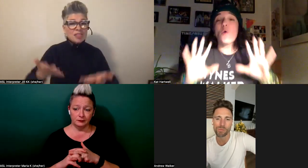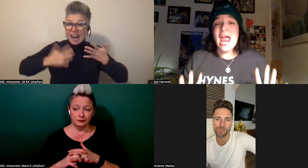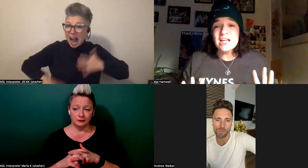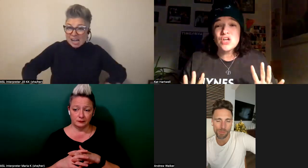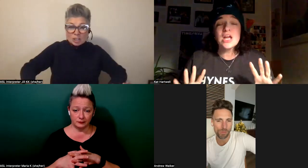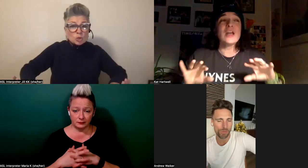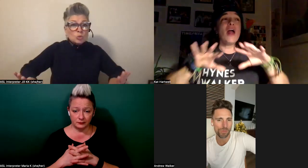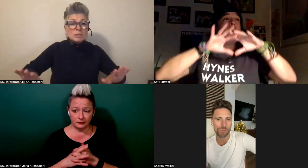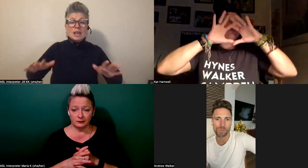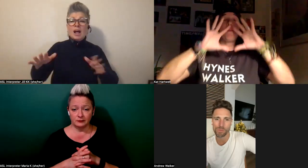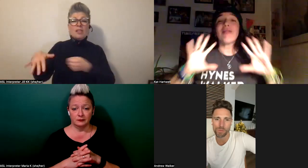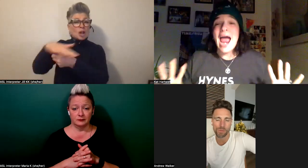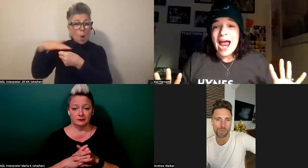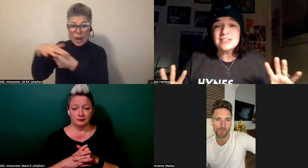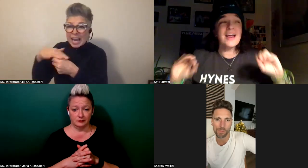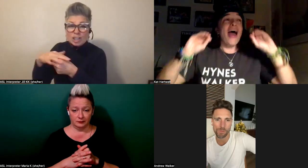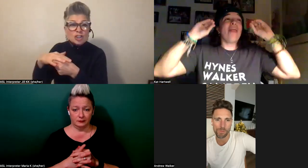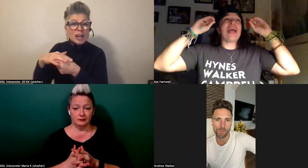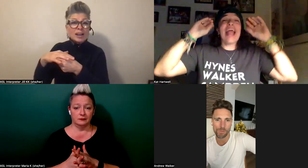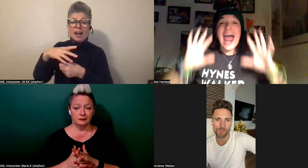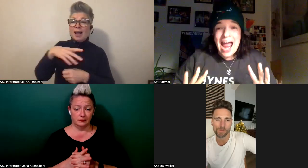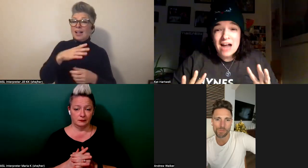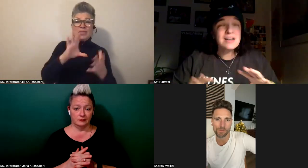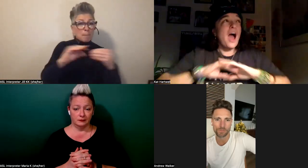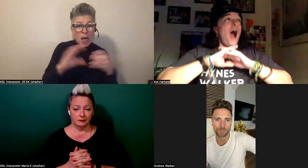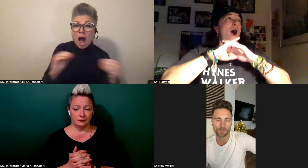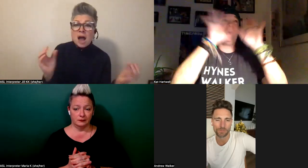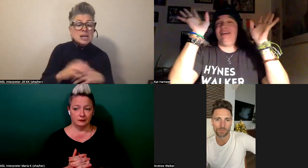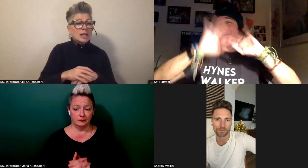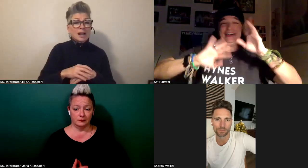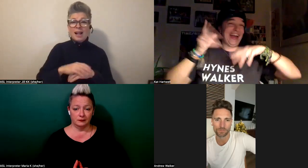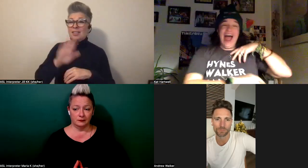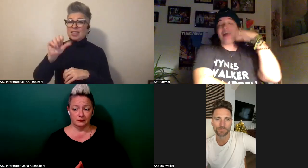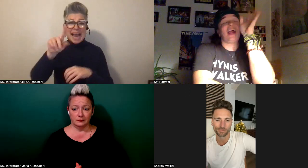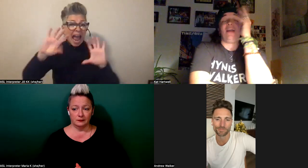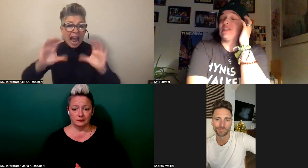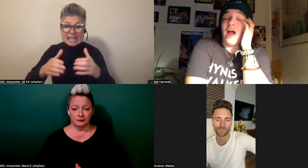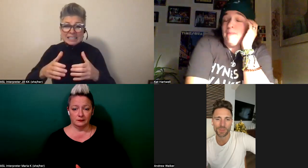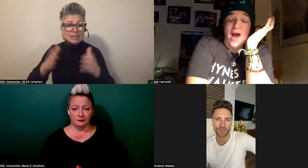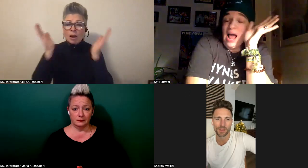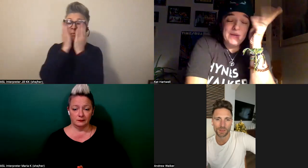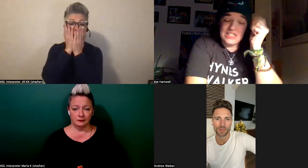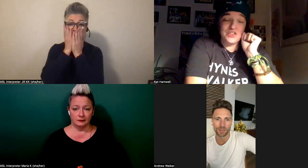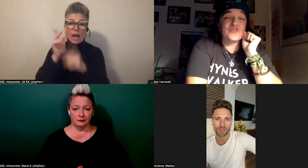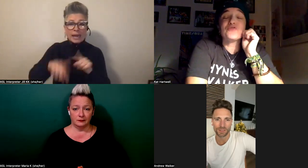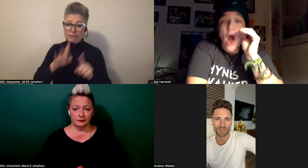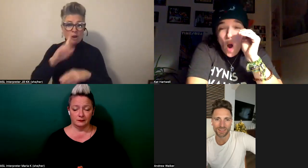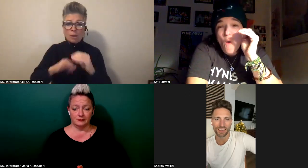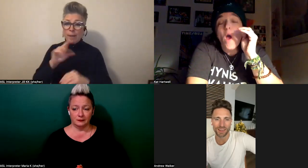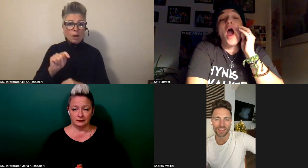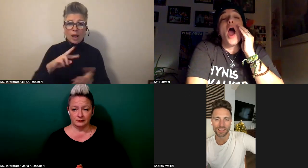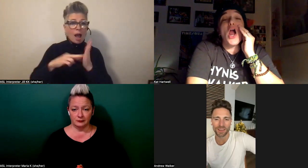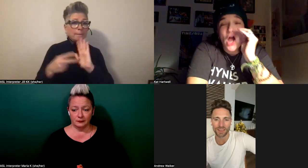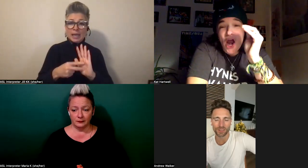the location, the plot, the cat. I can't even talk about it. I mean, it's